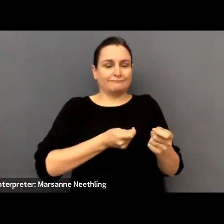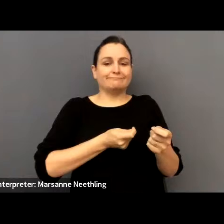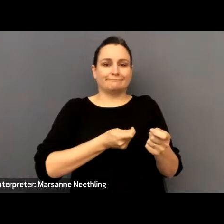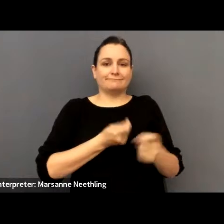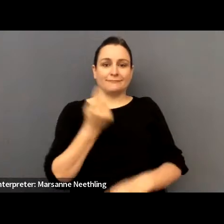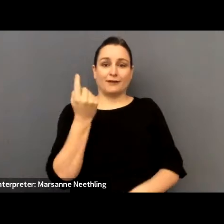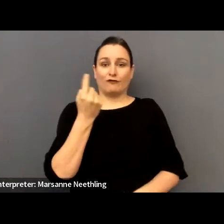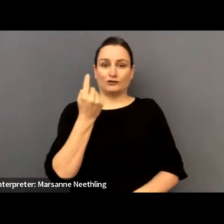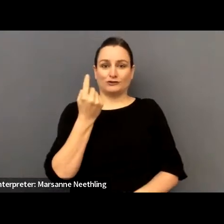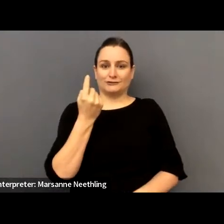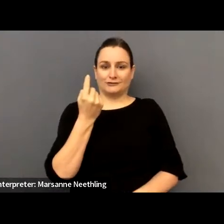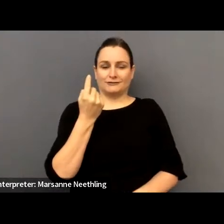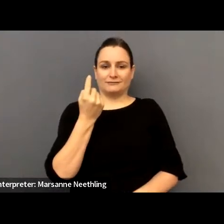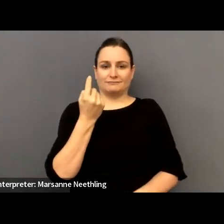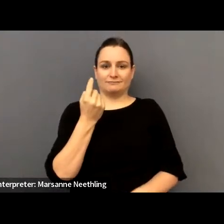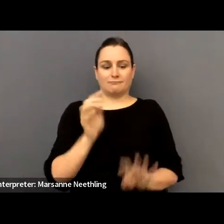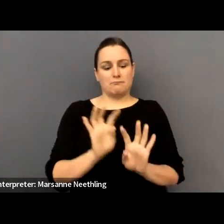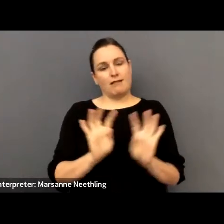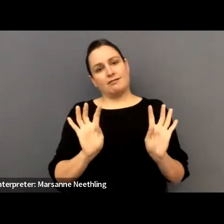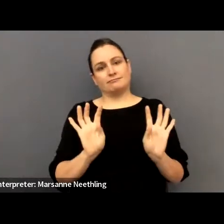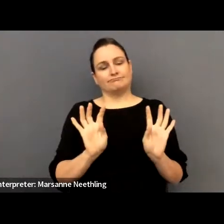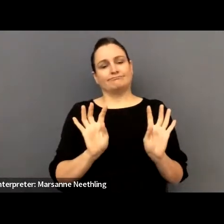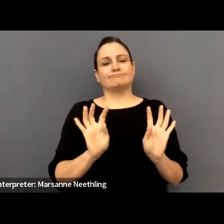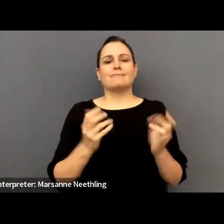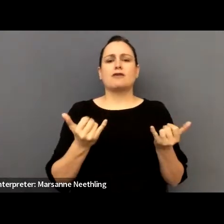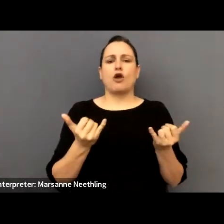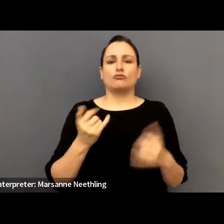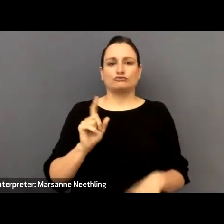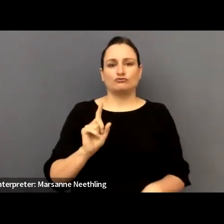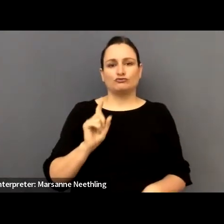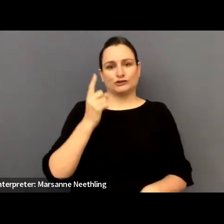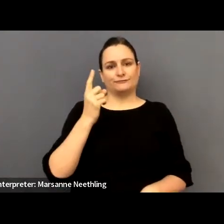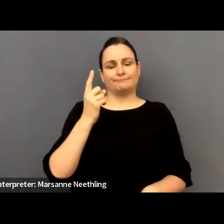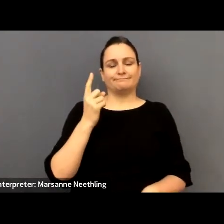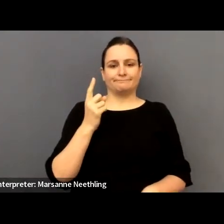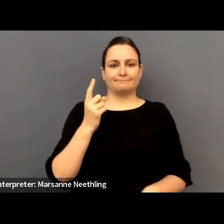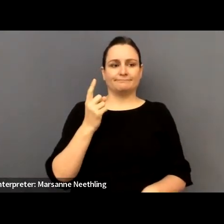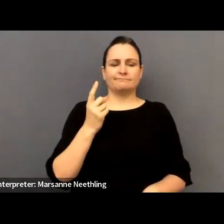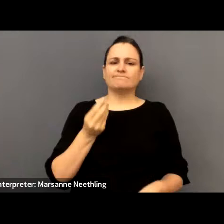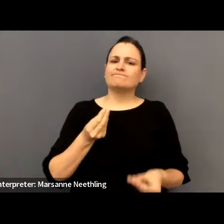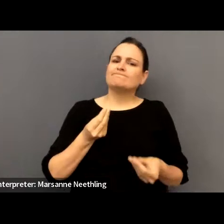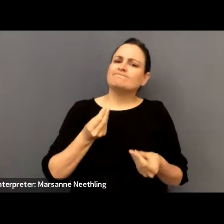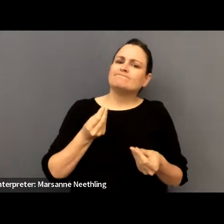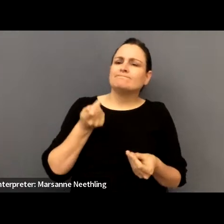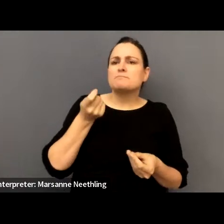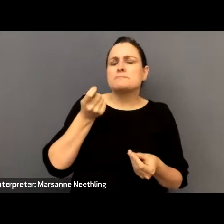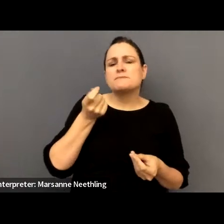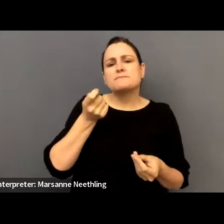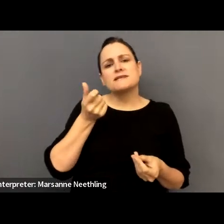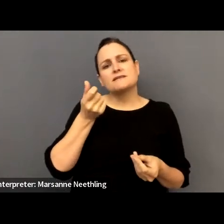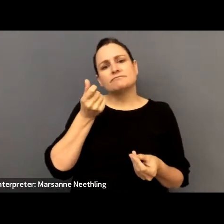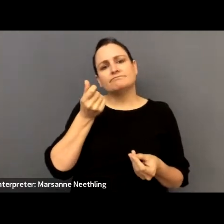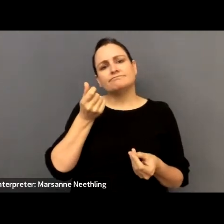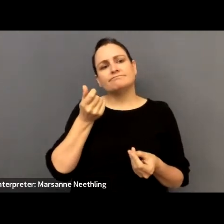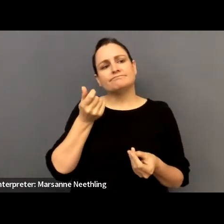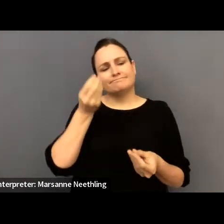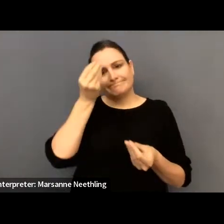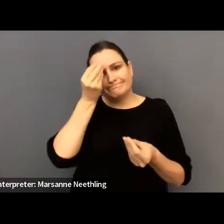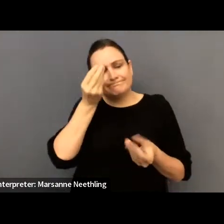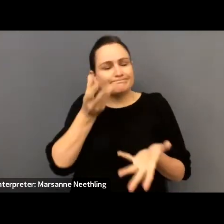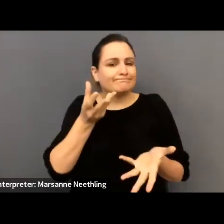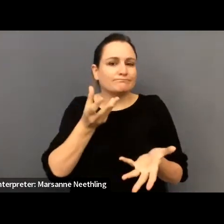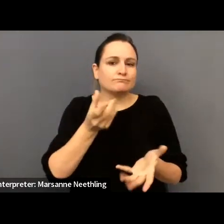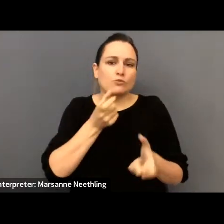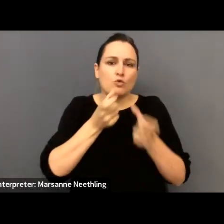panelist the opportunity to just make some introductory comments And it's my pleasure